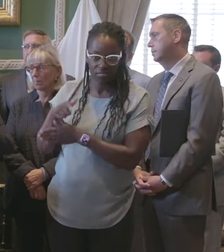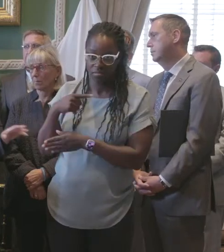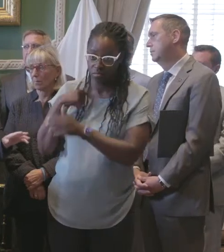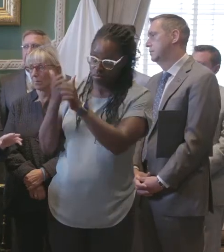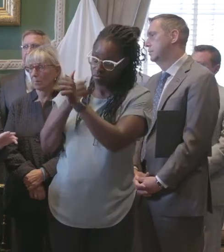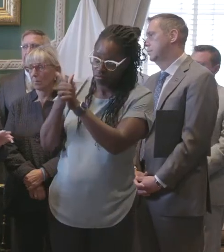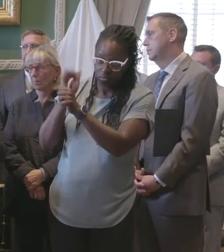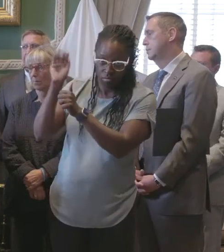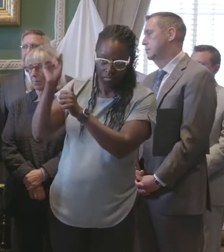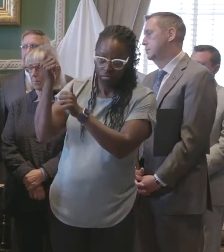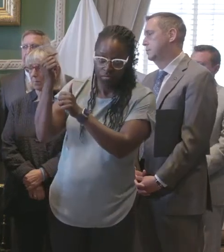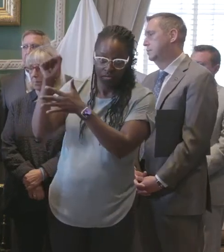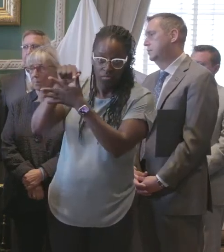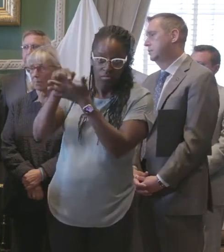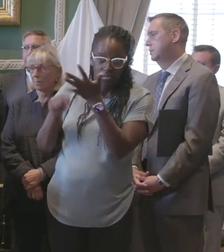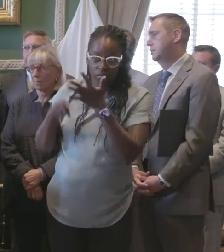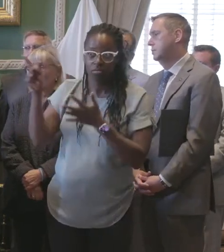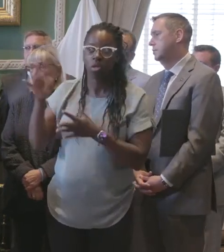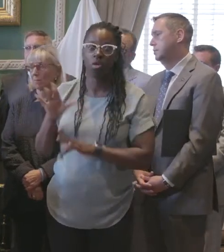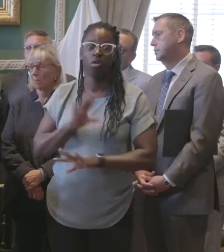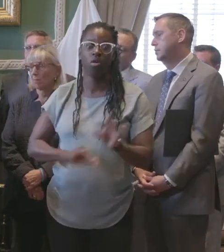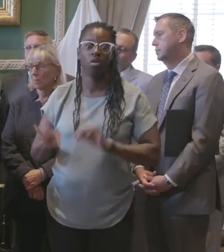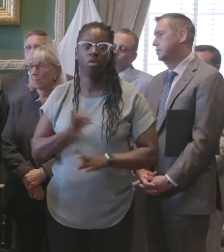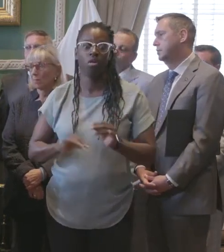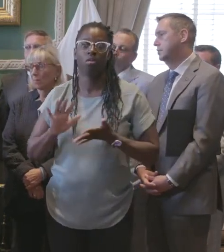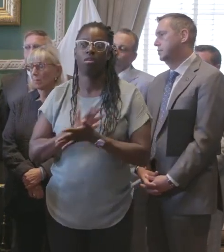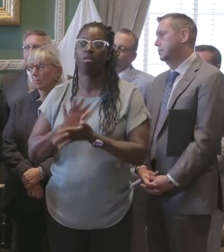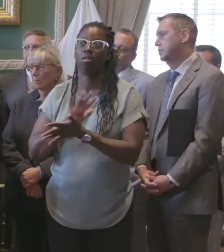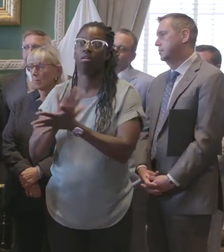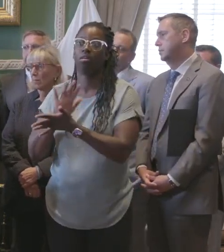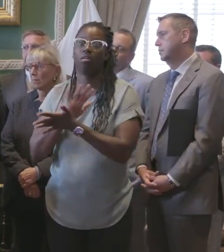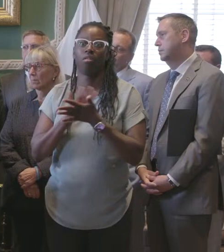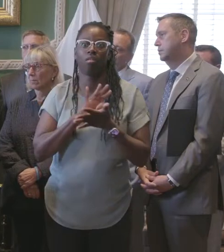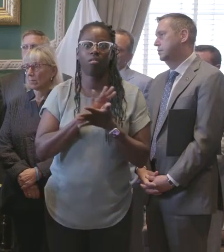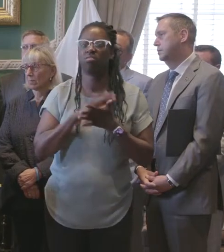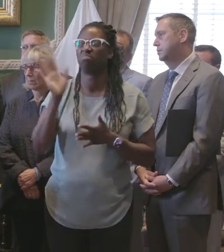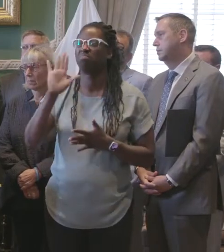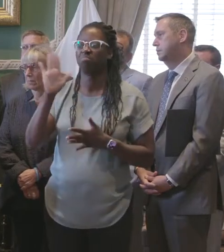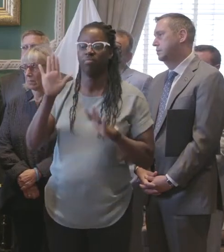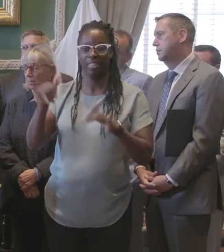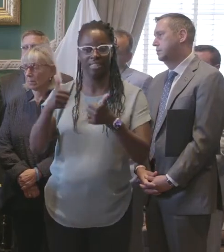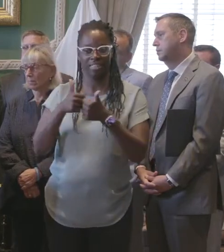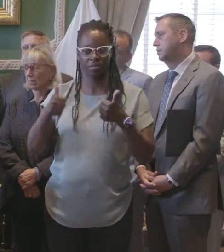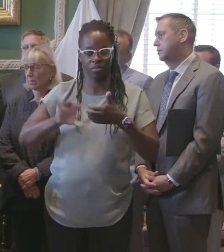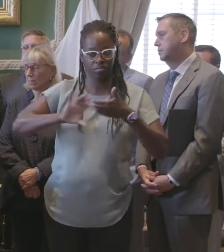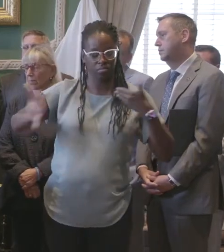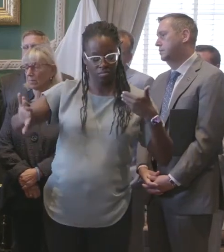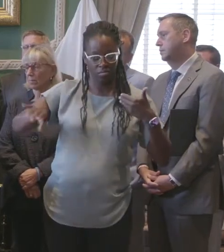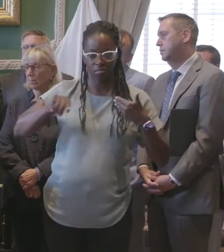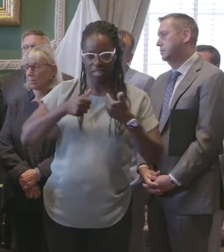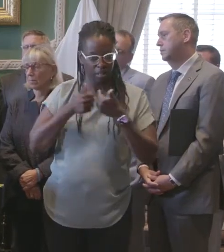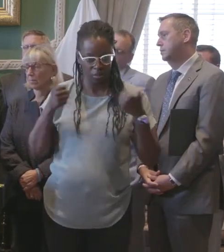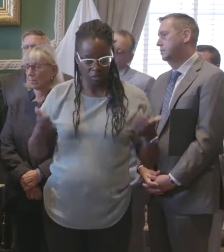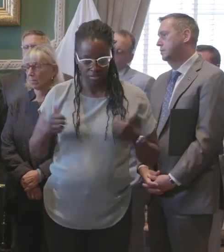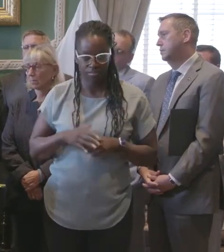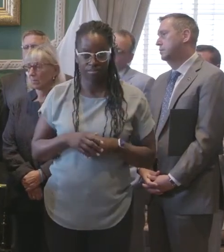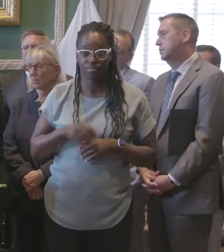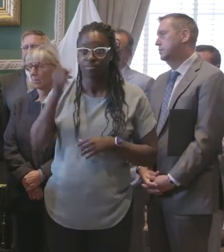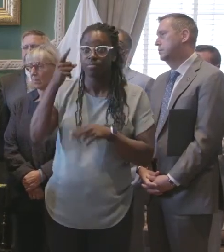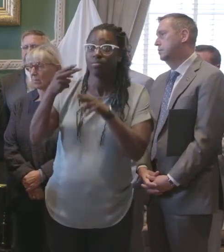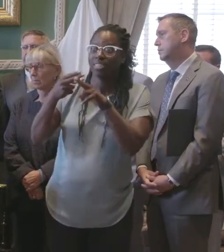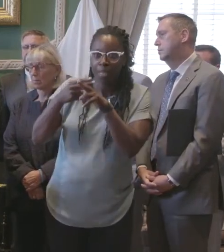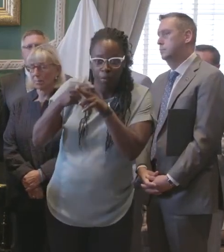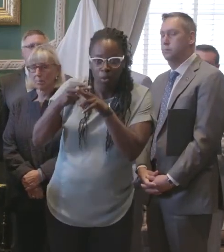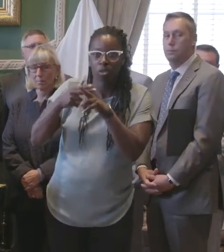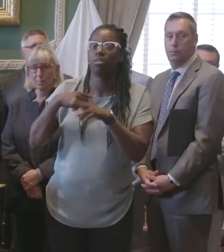away. That's a separate issue. We're making sure that we're doing what we need to do in this interim period. And again, I call on the lenders to make